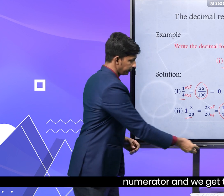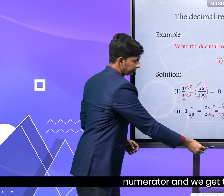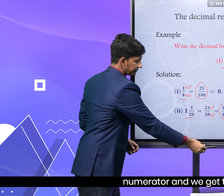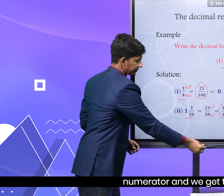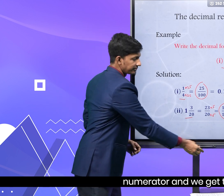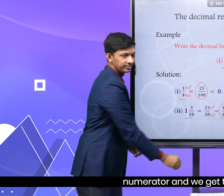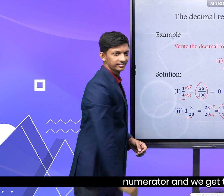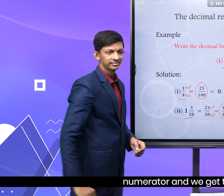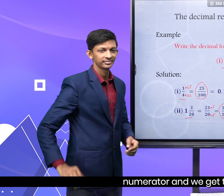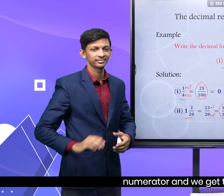and we get the answer.